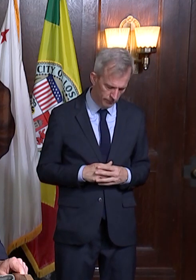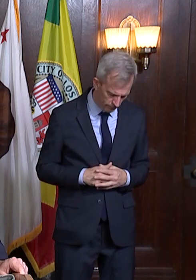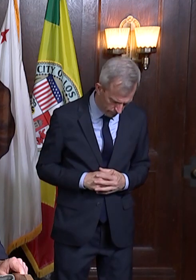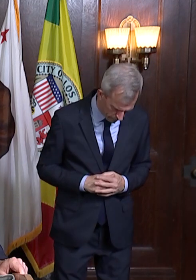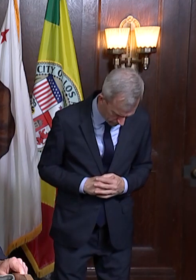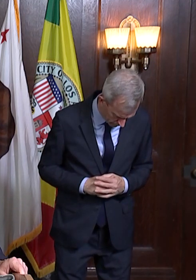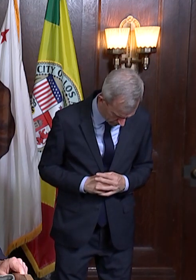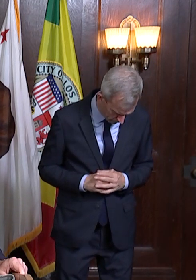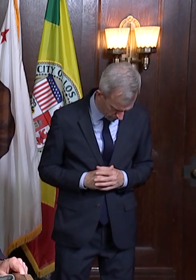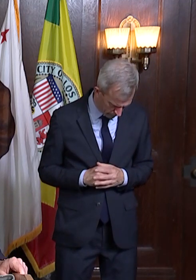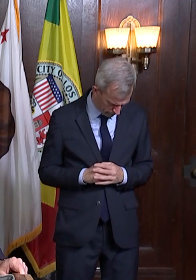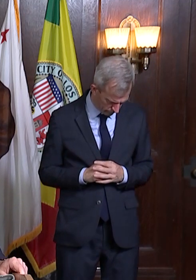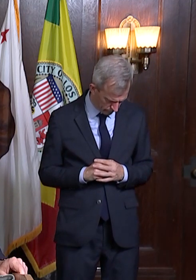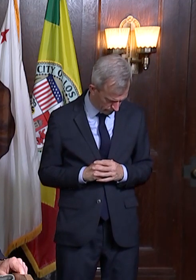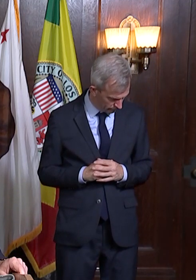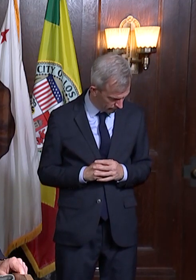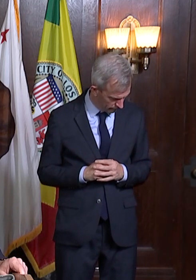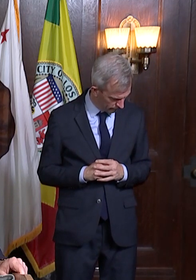question